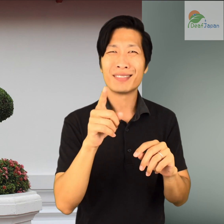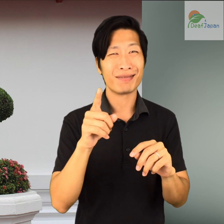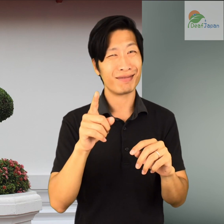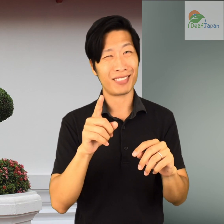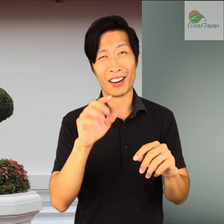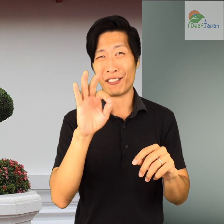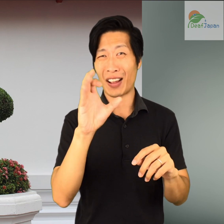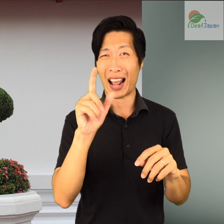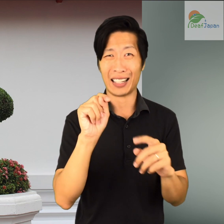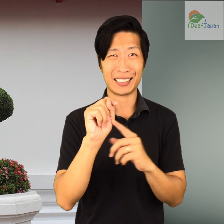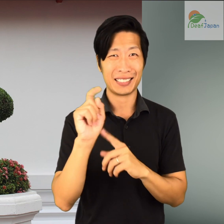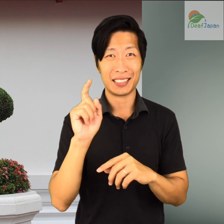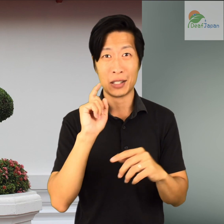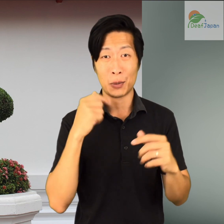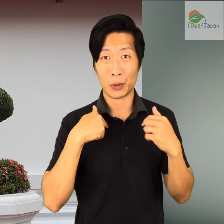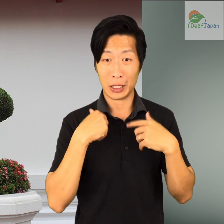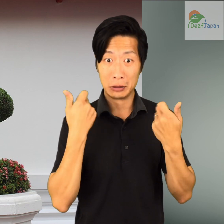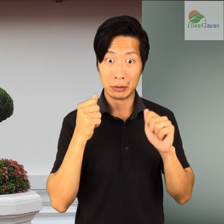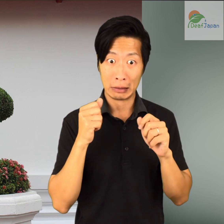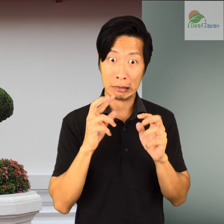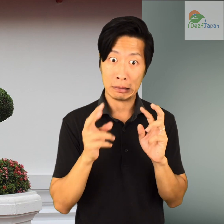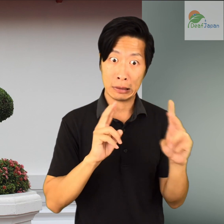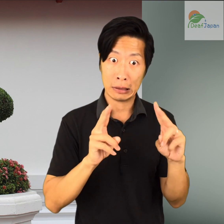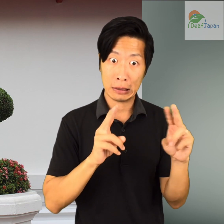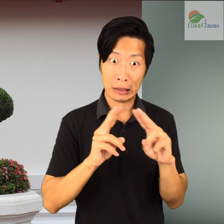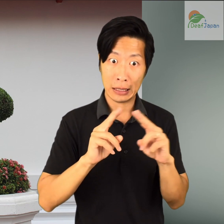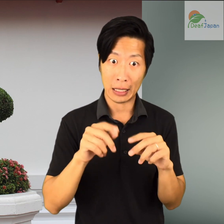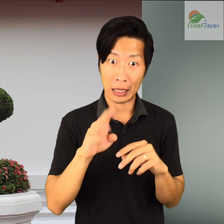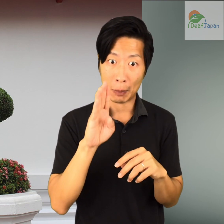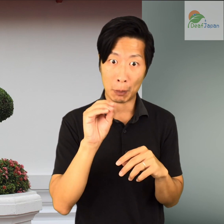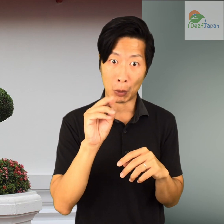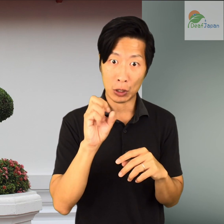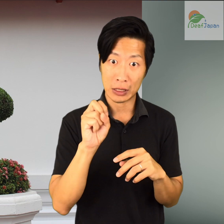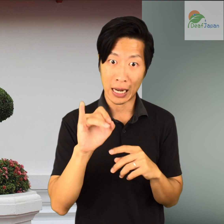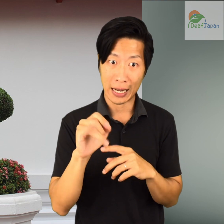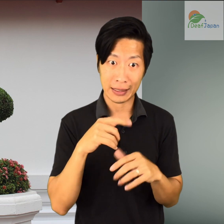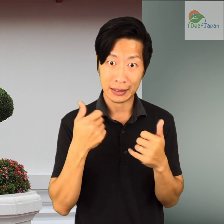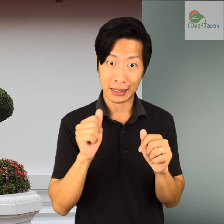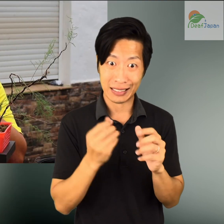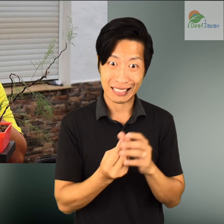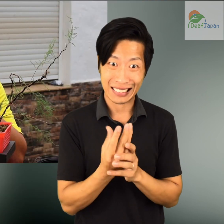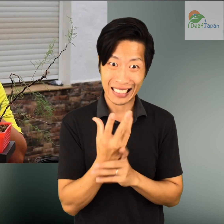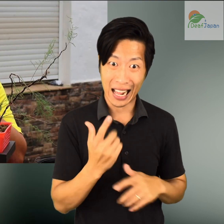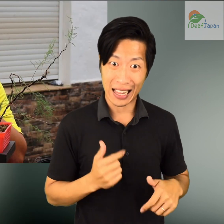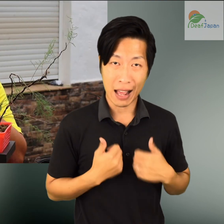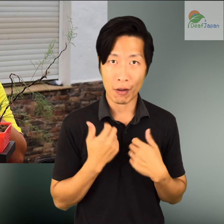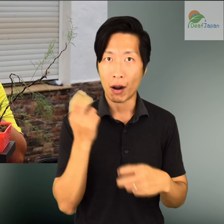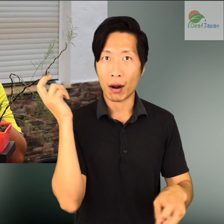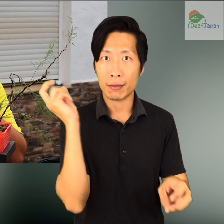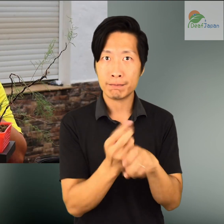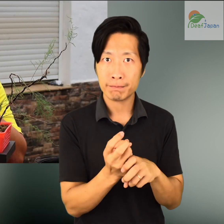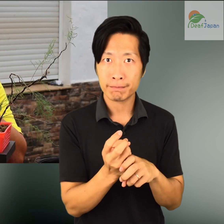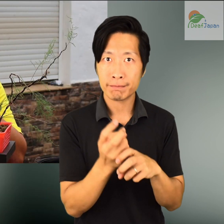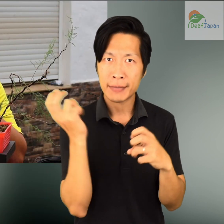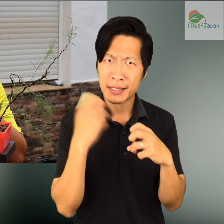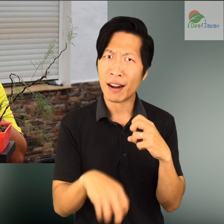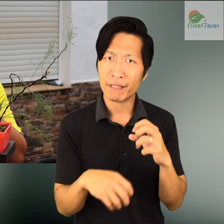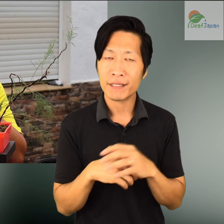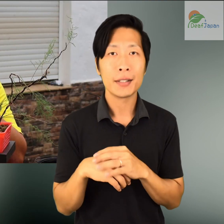charming lighthouses, the fact of the matter is that some of us out there have trouble keeping the